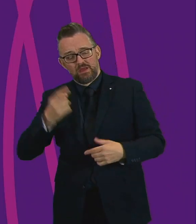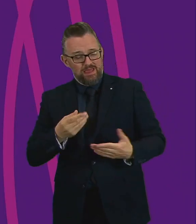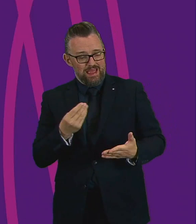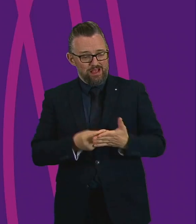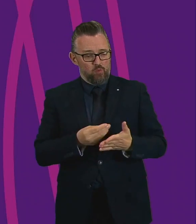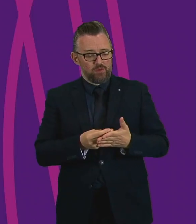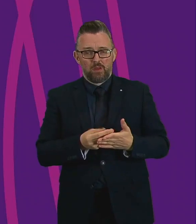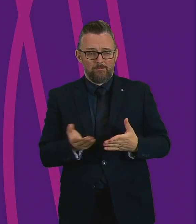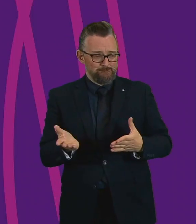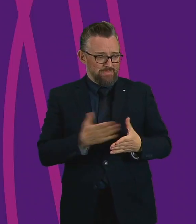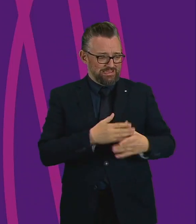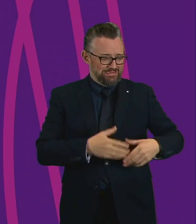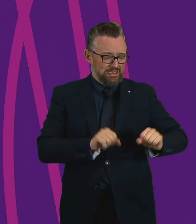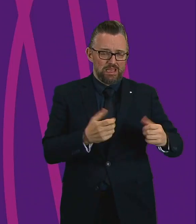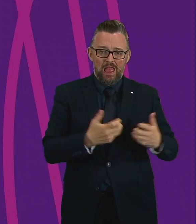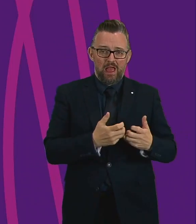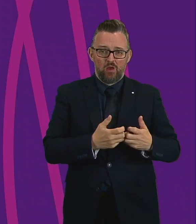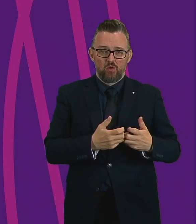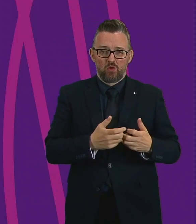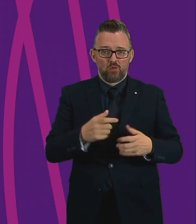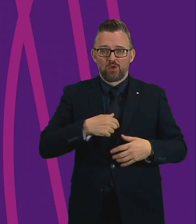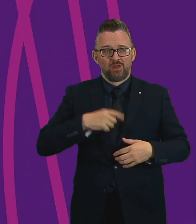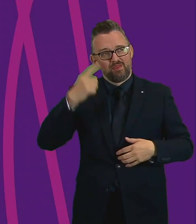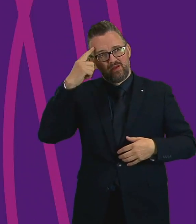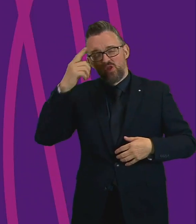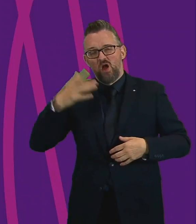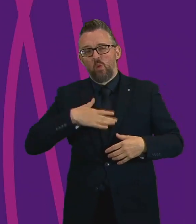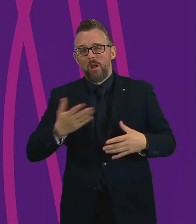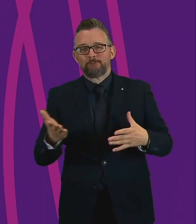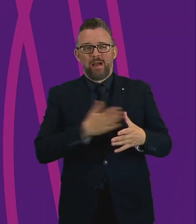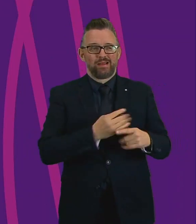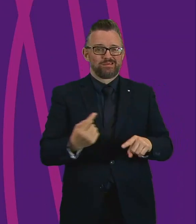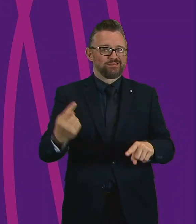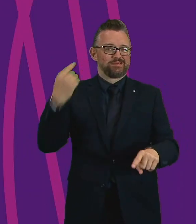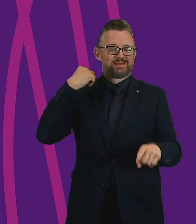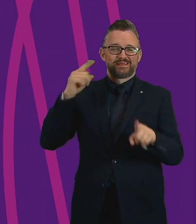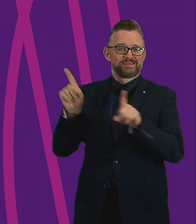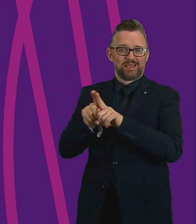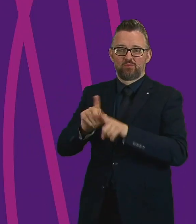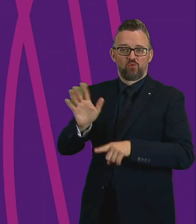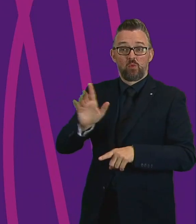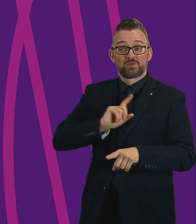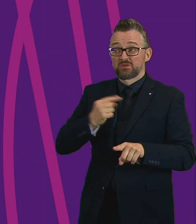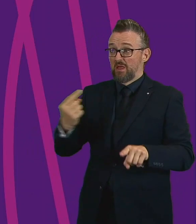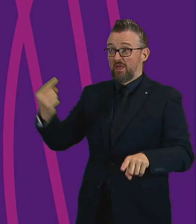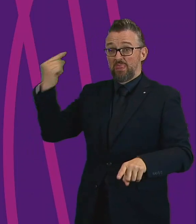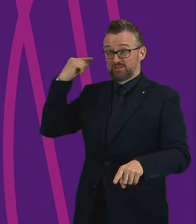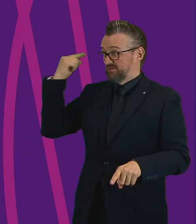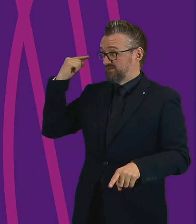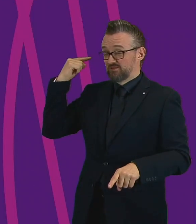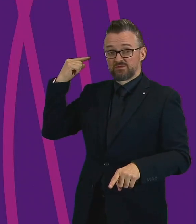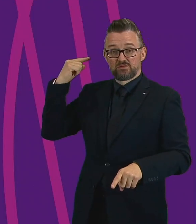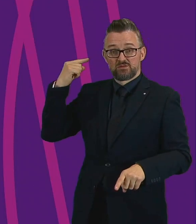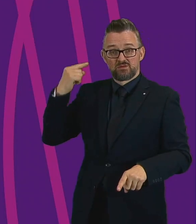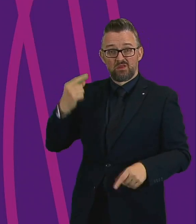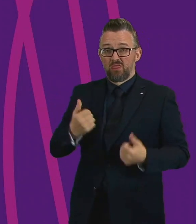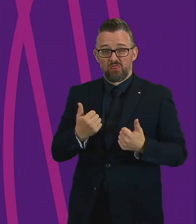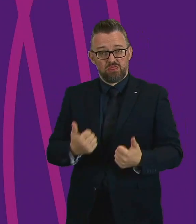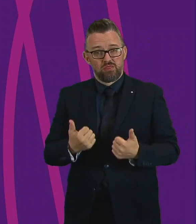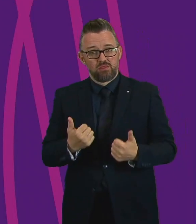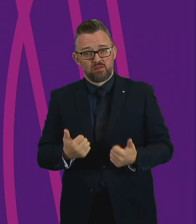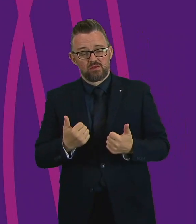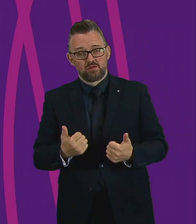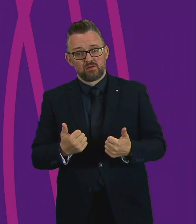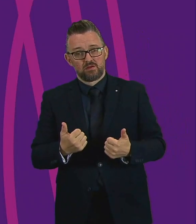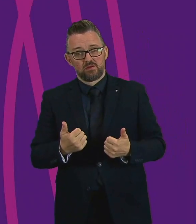economy, we must not simply want to get back to where we were, for where we were was not so good. And indeed,